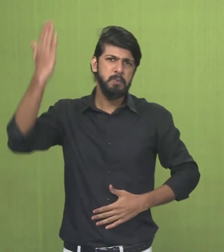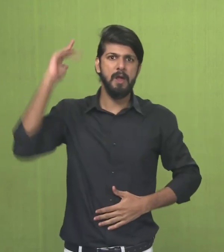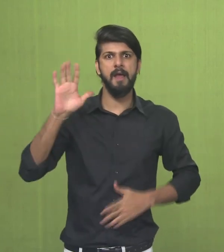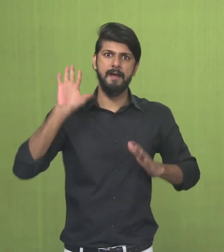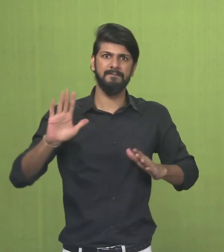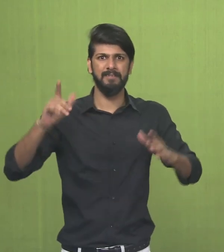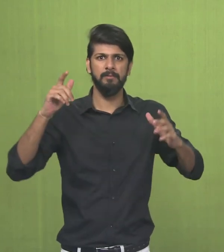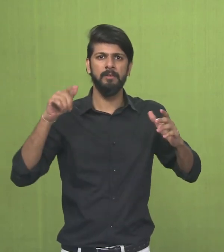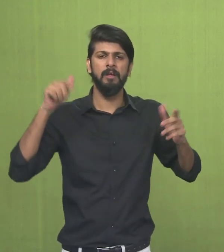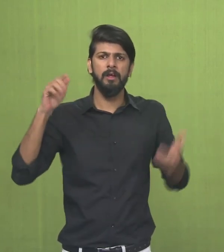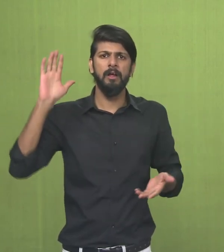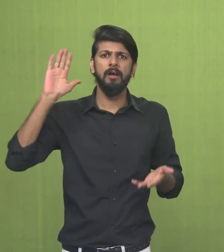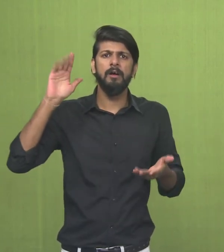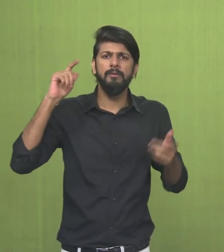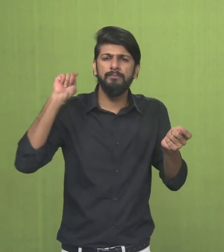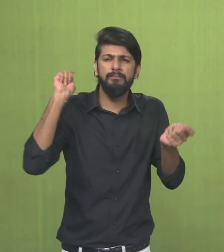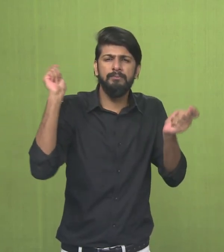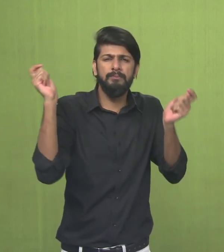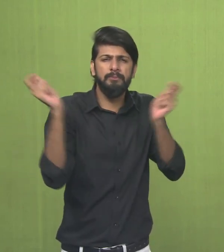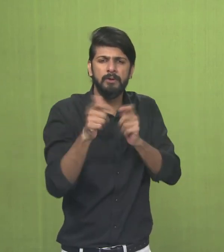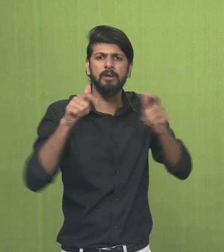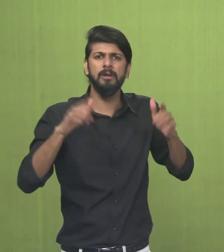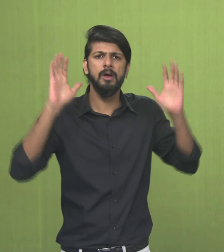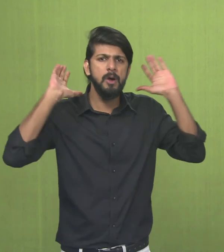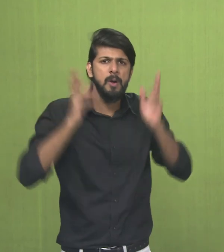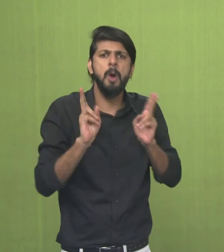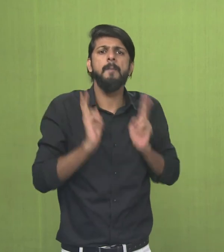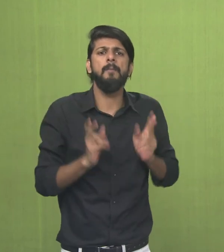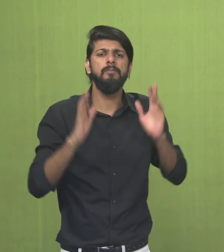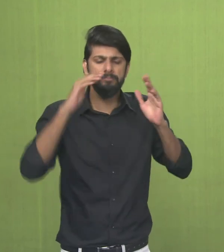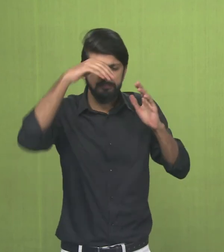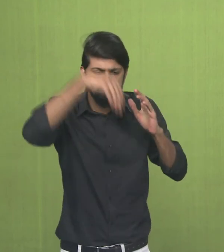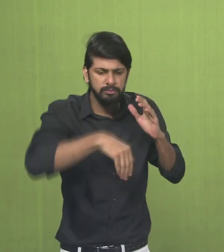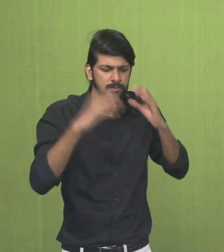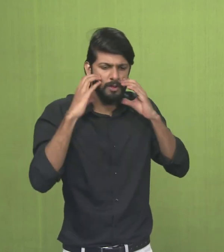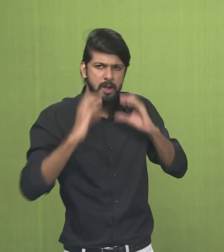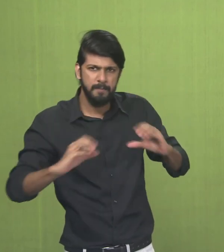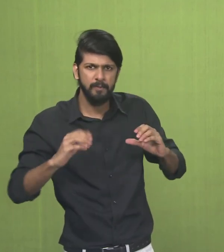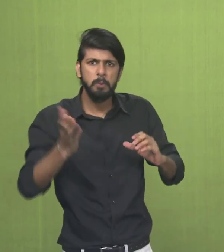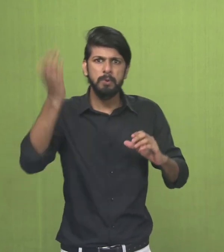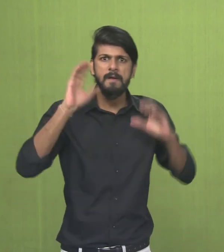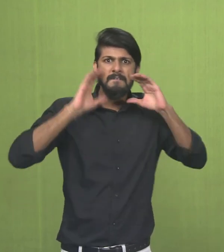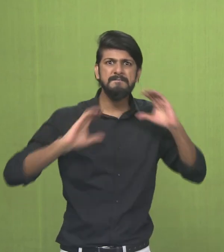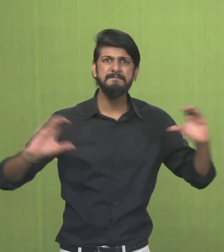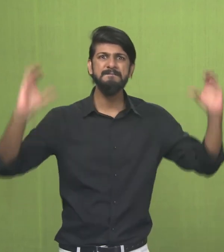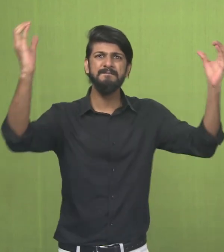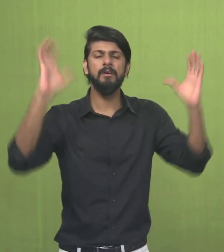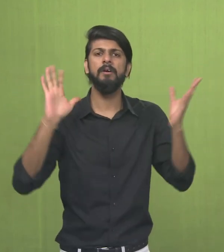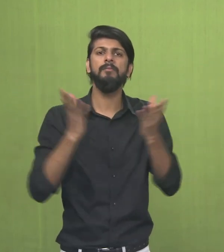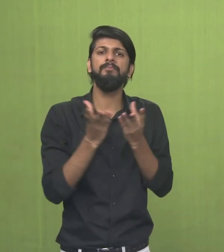Oblivion or extinction. So the photo here, we see a woolly mammoth which are extinct,